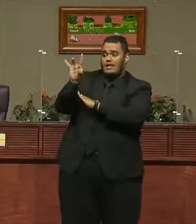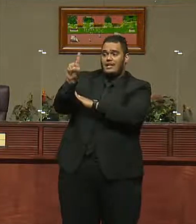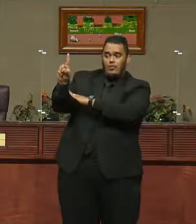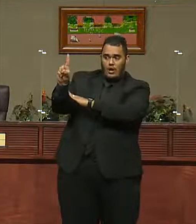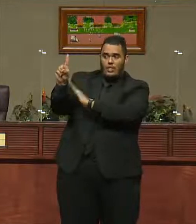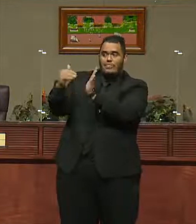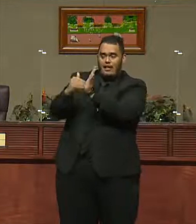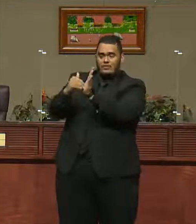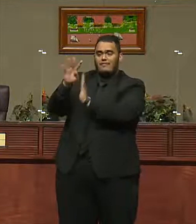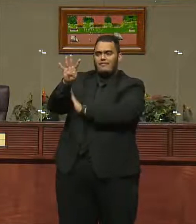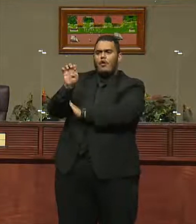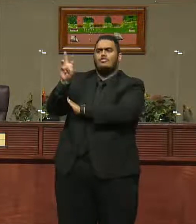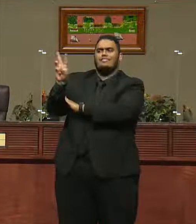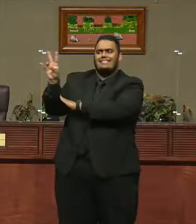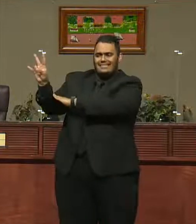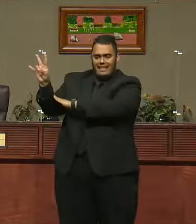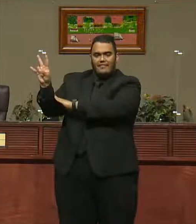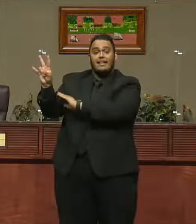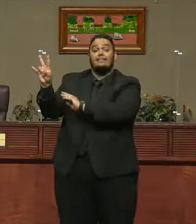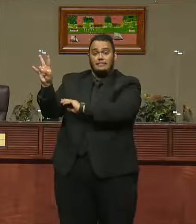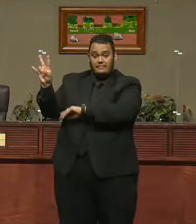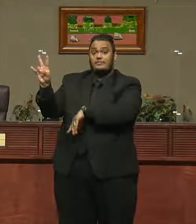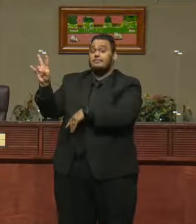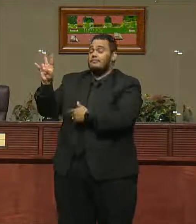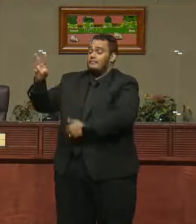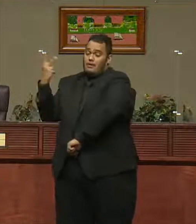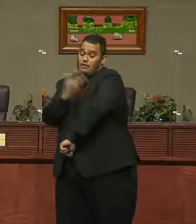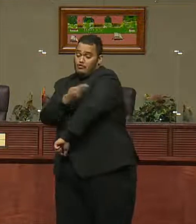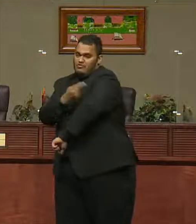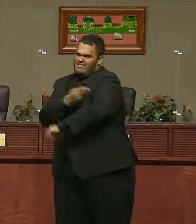181,467 doses of COVID-19 vaccine.